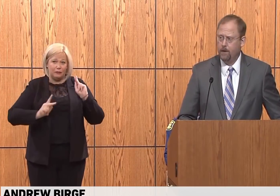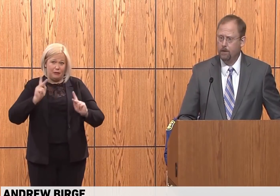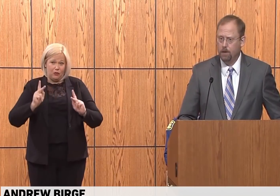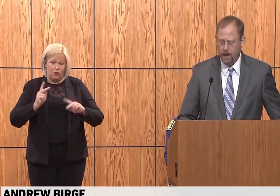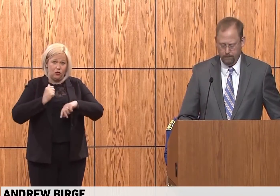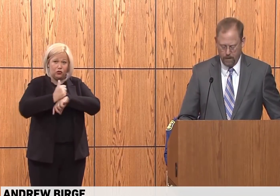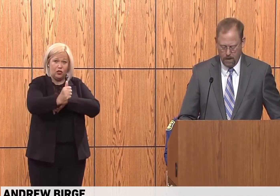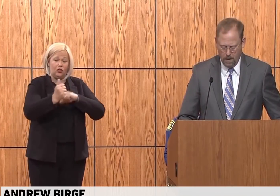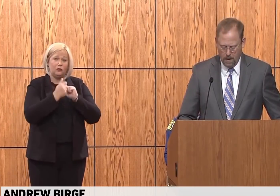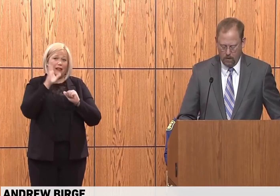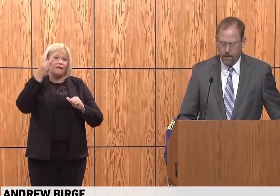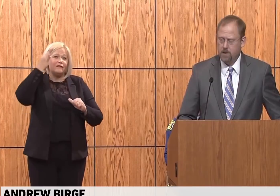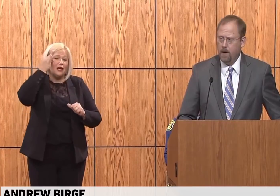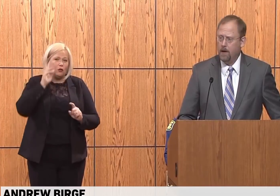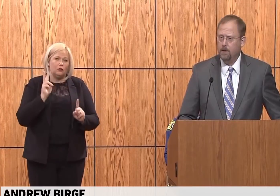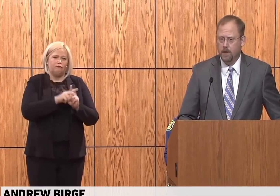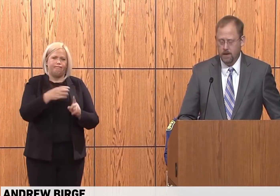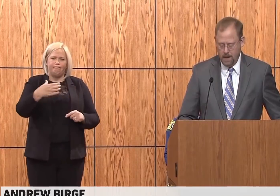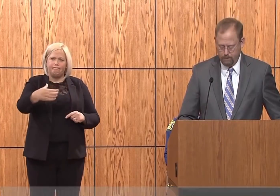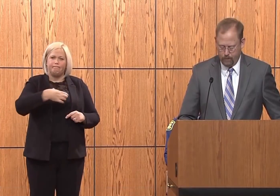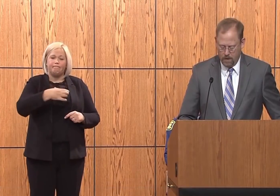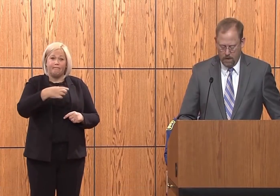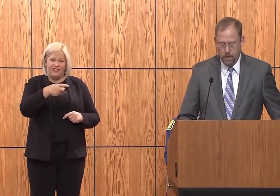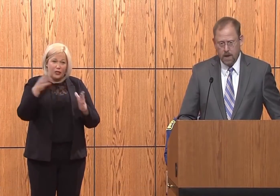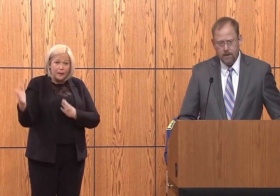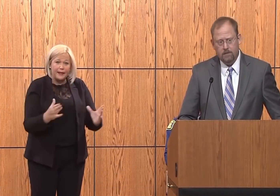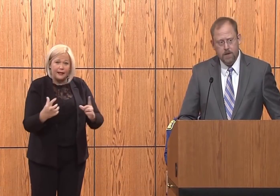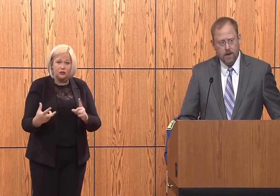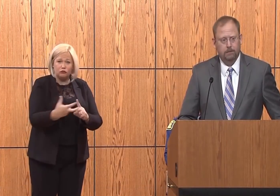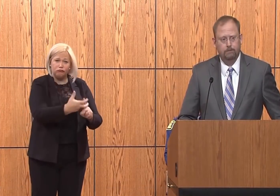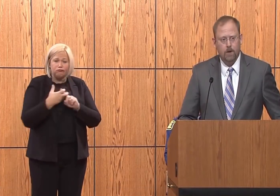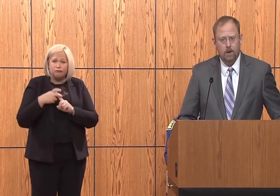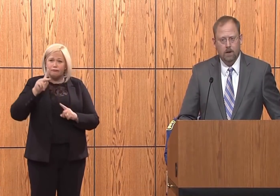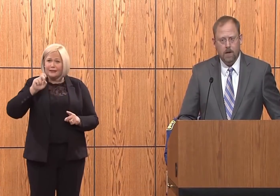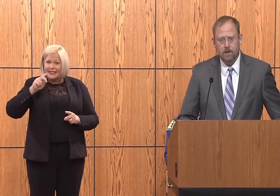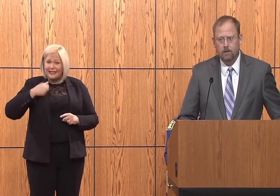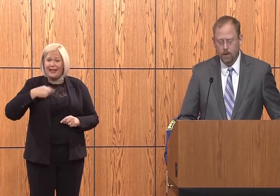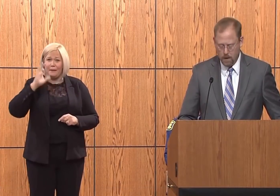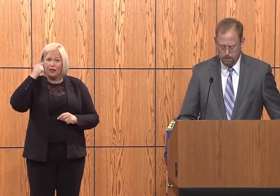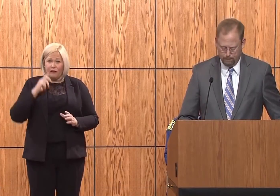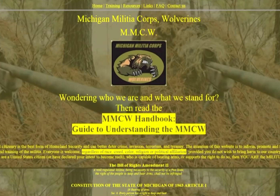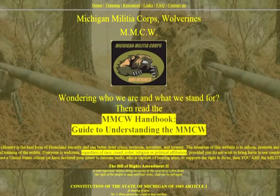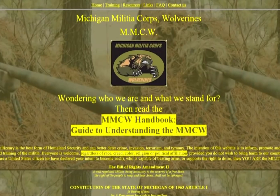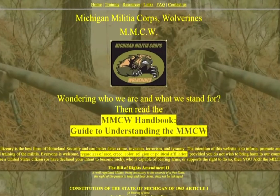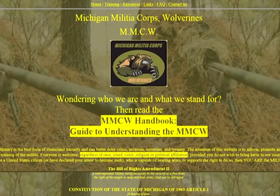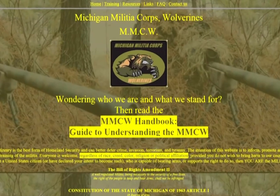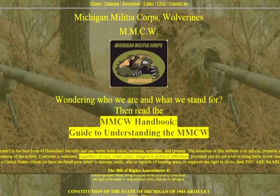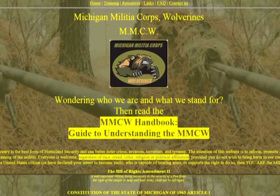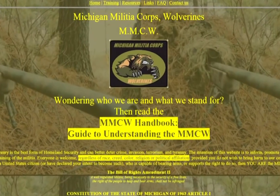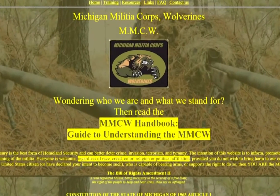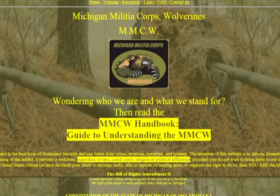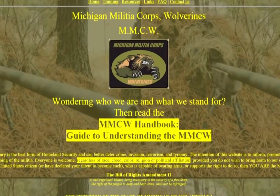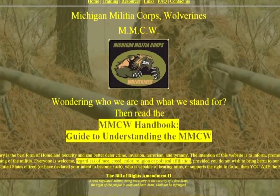charged in a federal complaint with conspiring to kidnap the governor of Michigan, Gretchen Whitmer. The men have